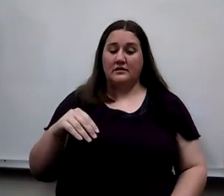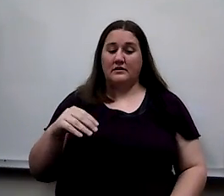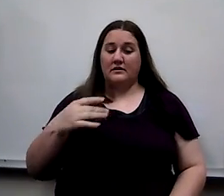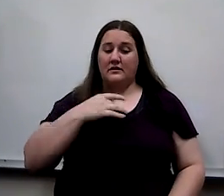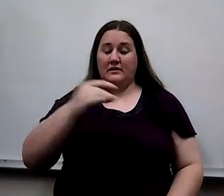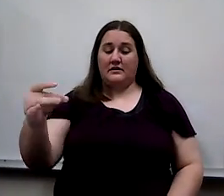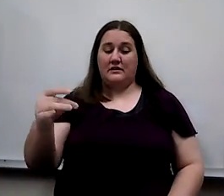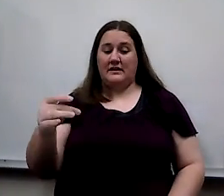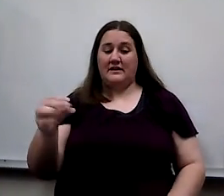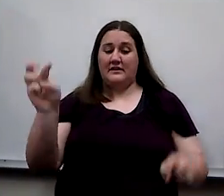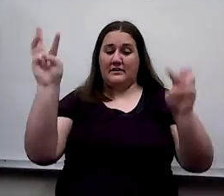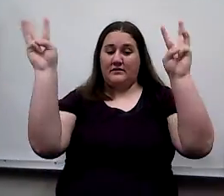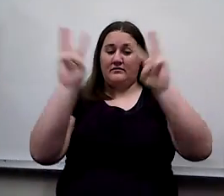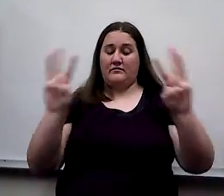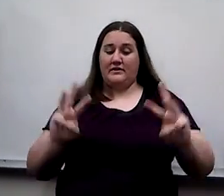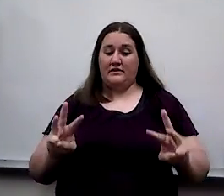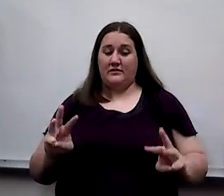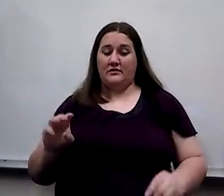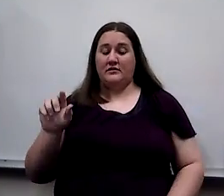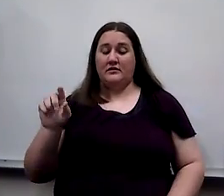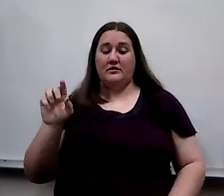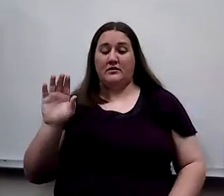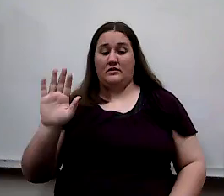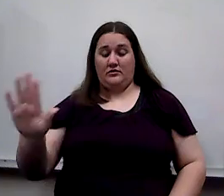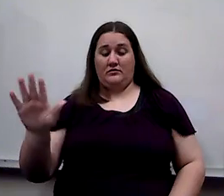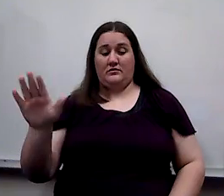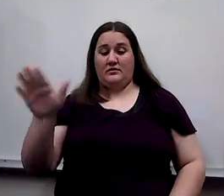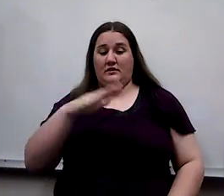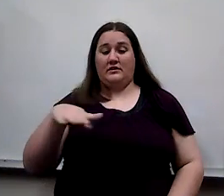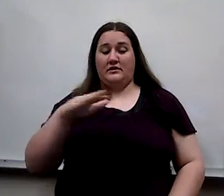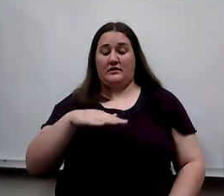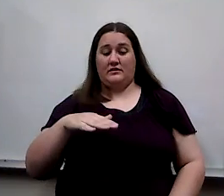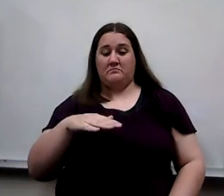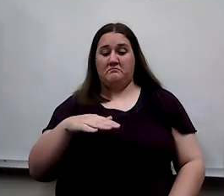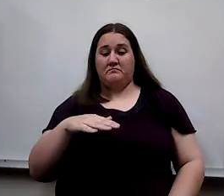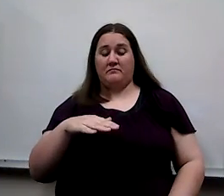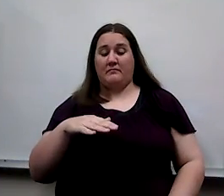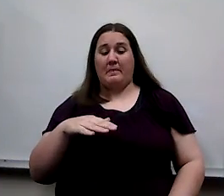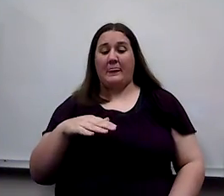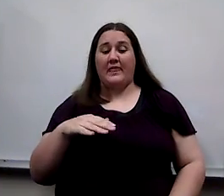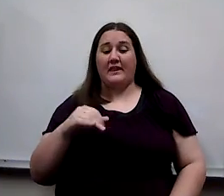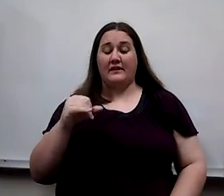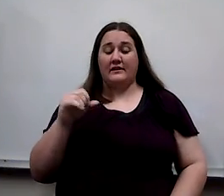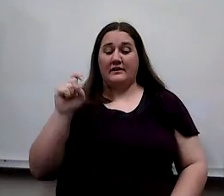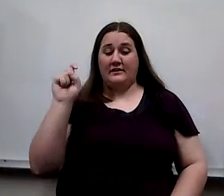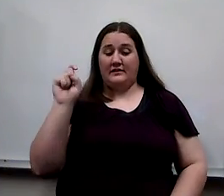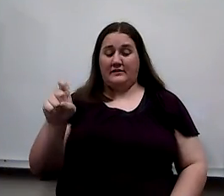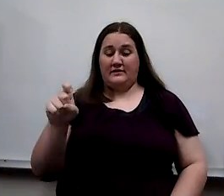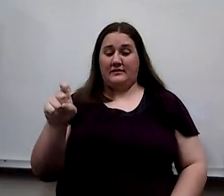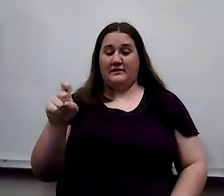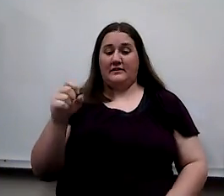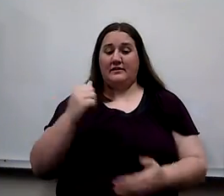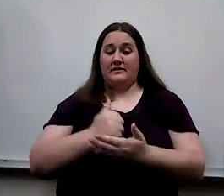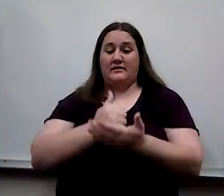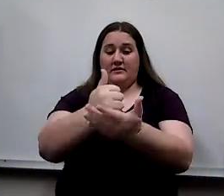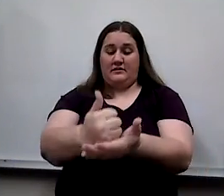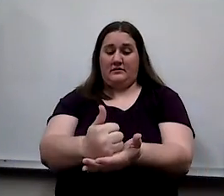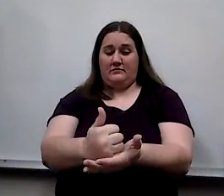And if you feel you need additional help, your local dealer is readily accessible. Number 2, check